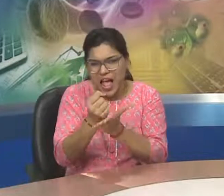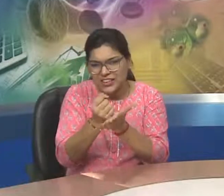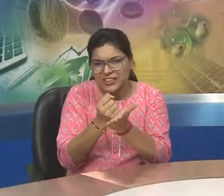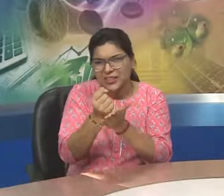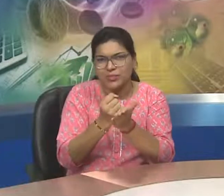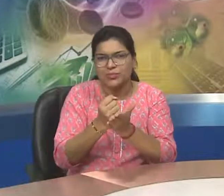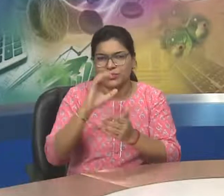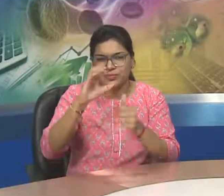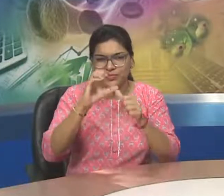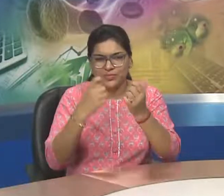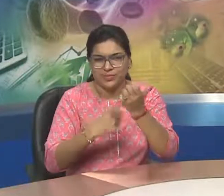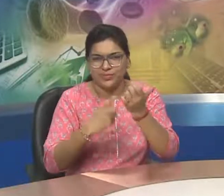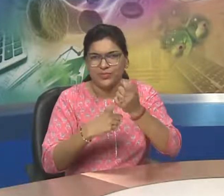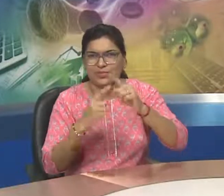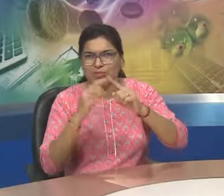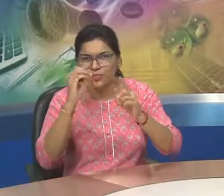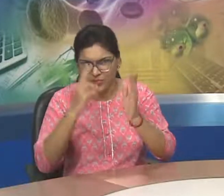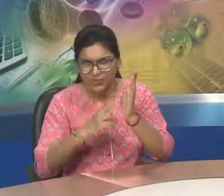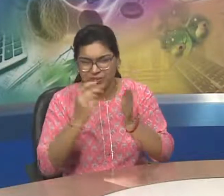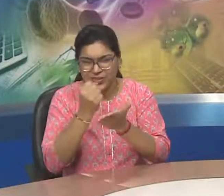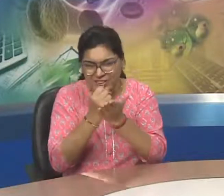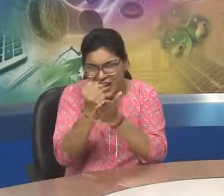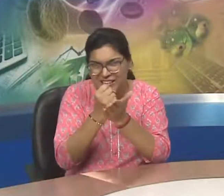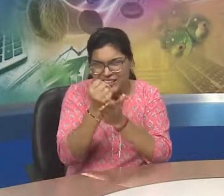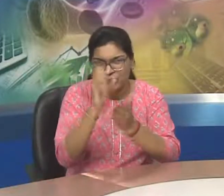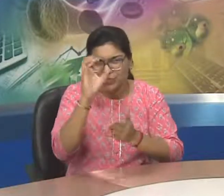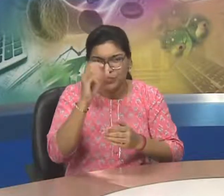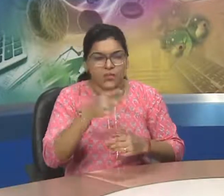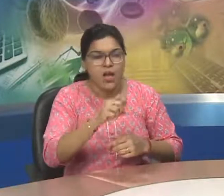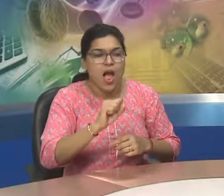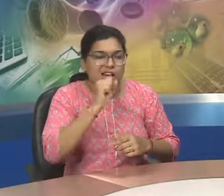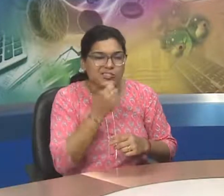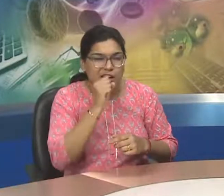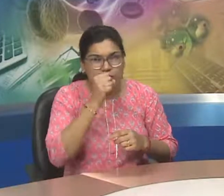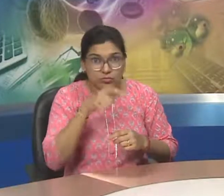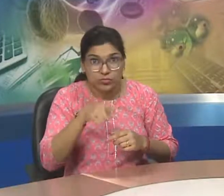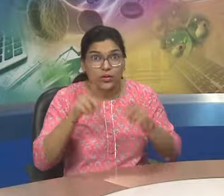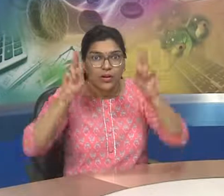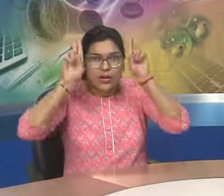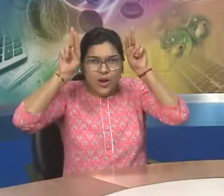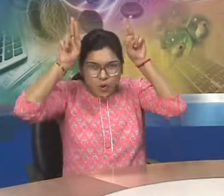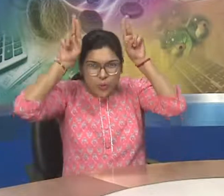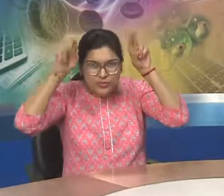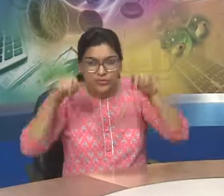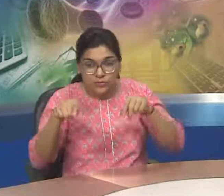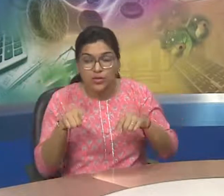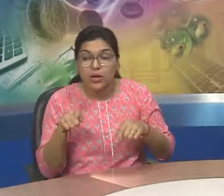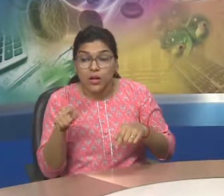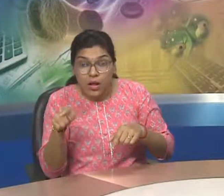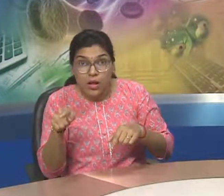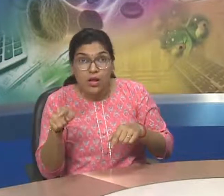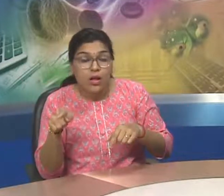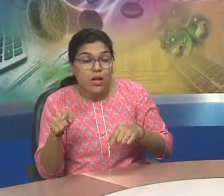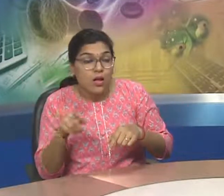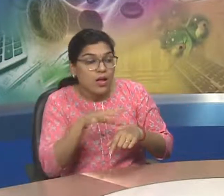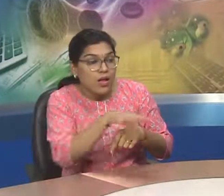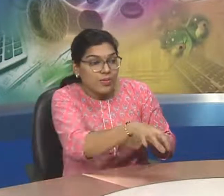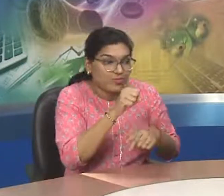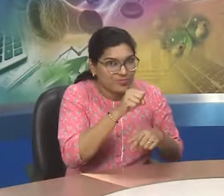have a food chain, and food chain they are dependent on